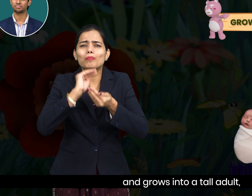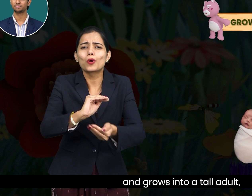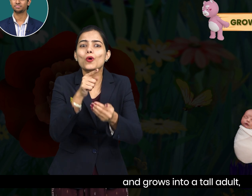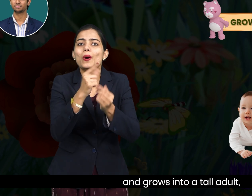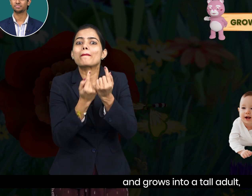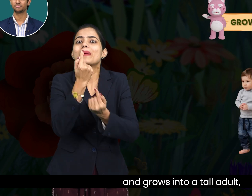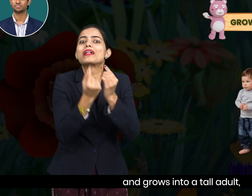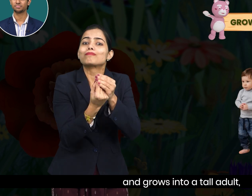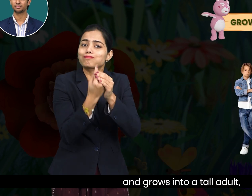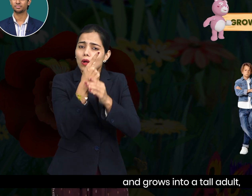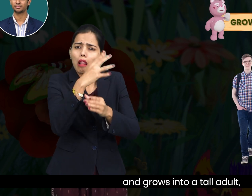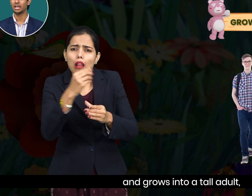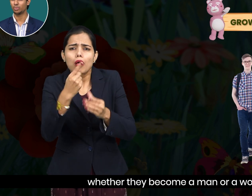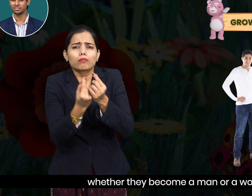adult,